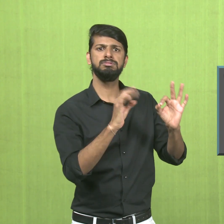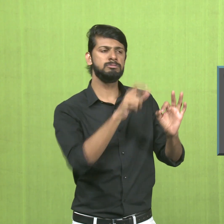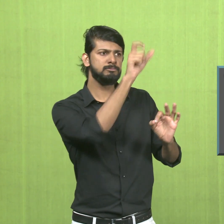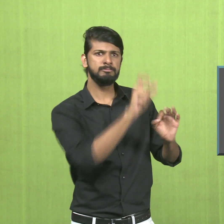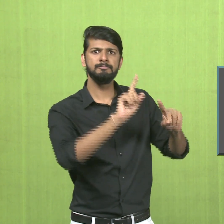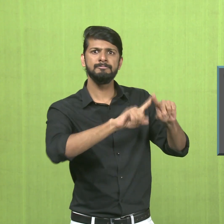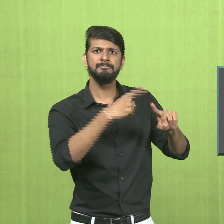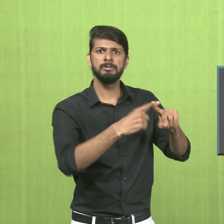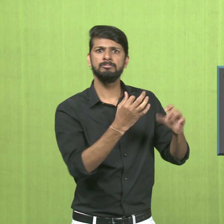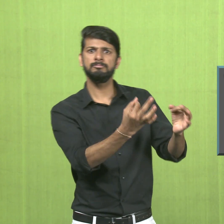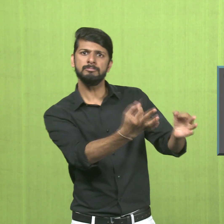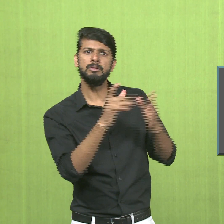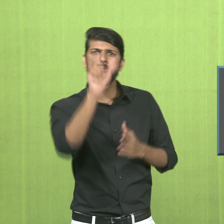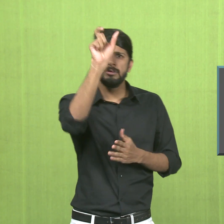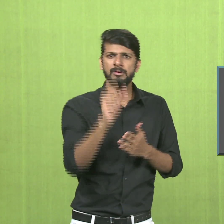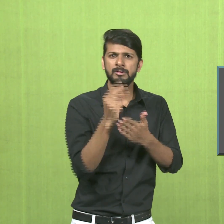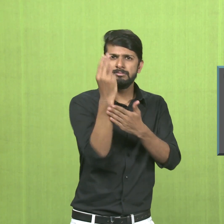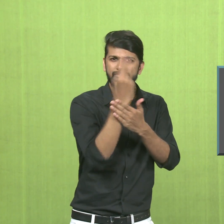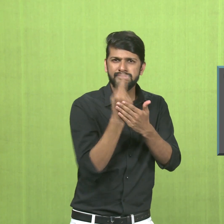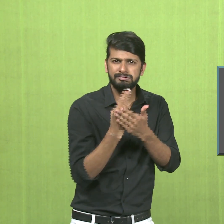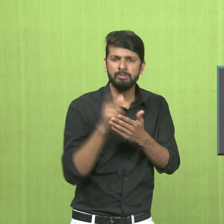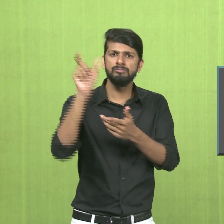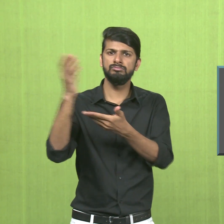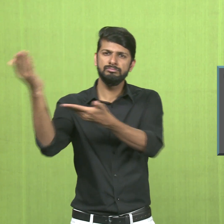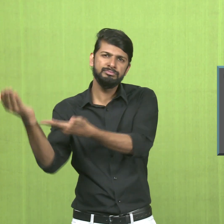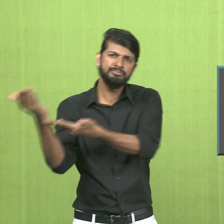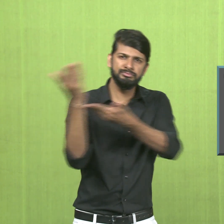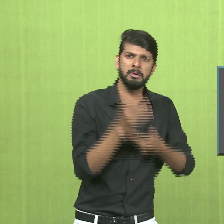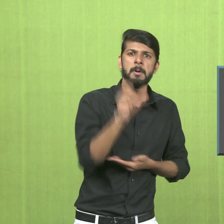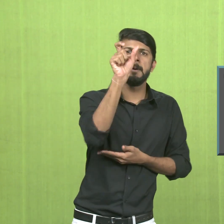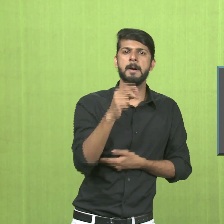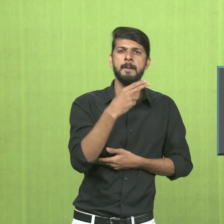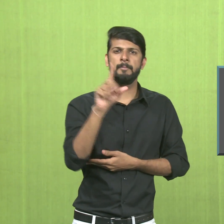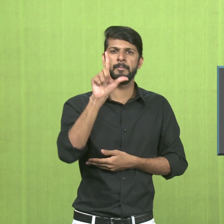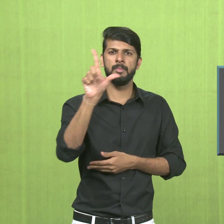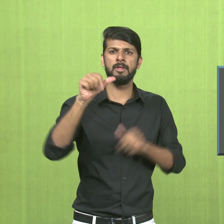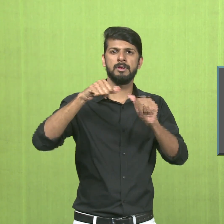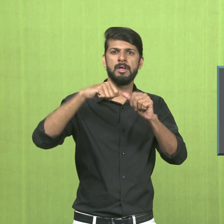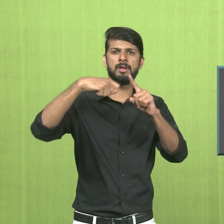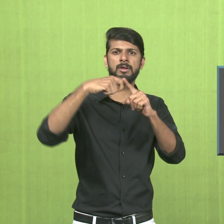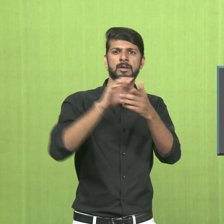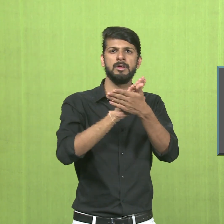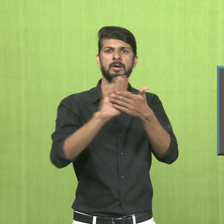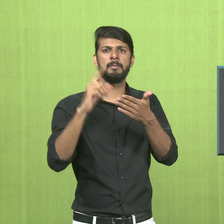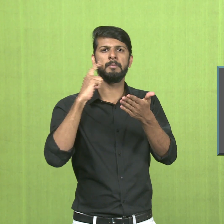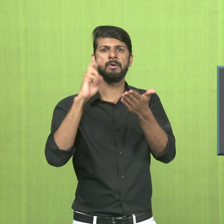When the wish is fulfilled, they commission a Lakhindra. He is a traditional painter of these